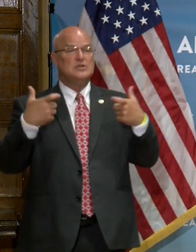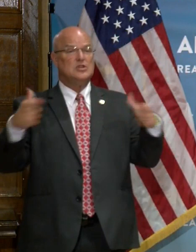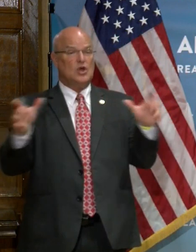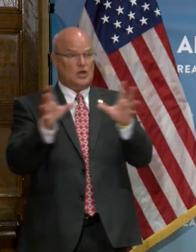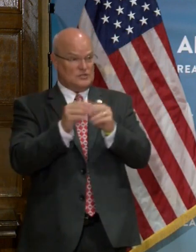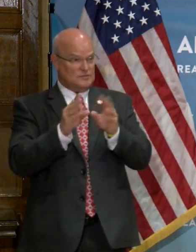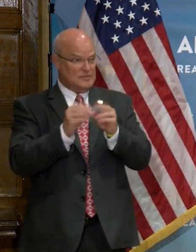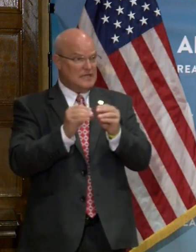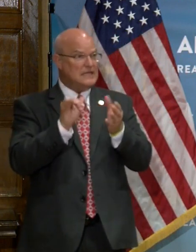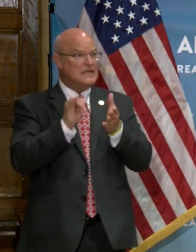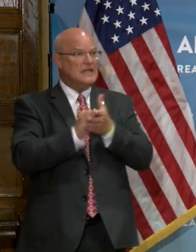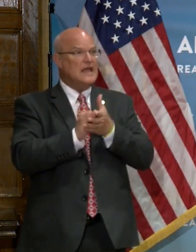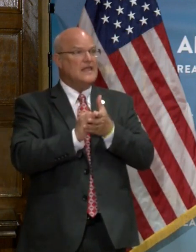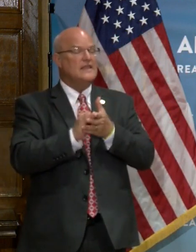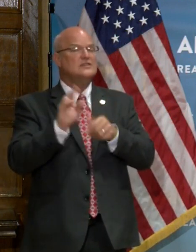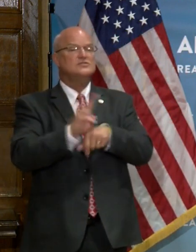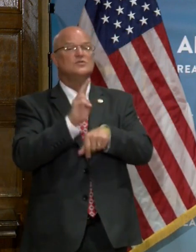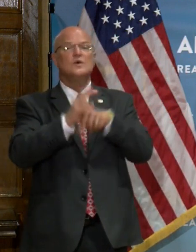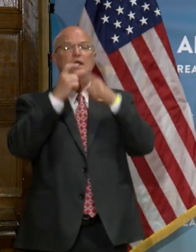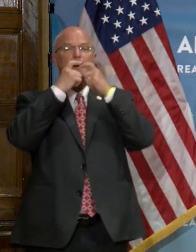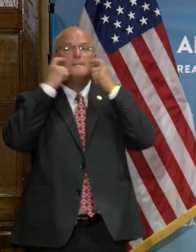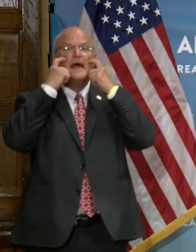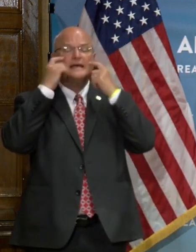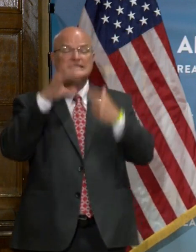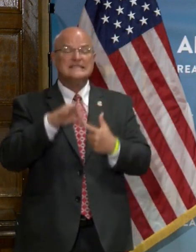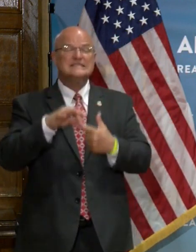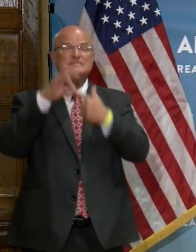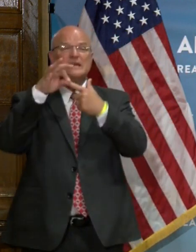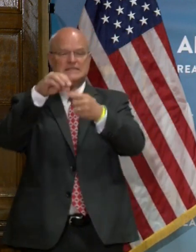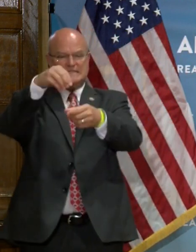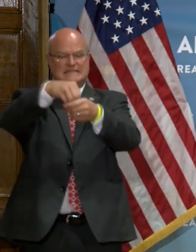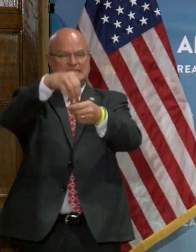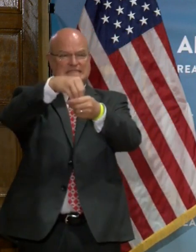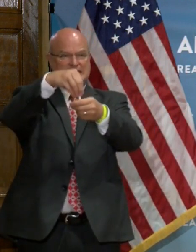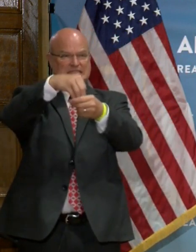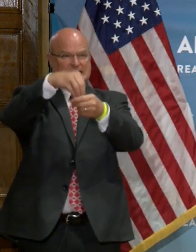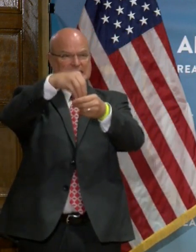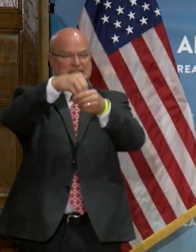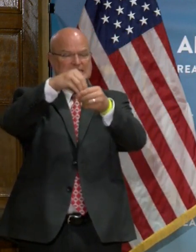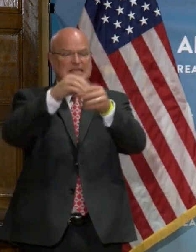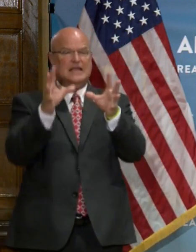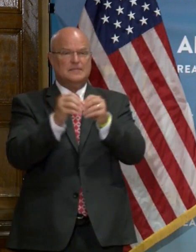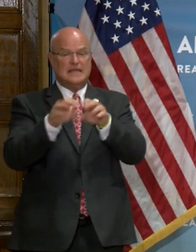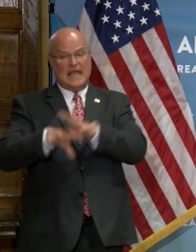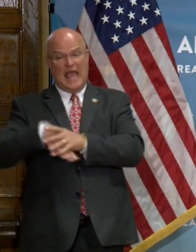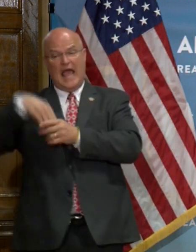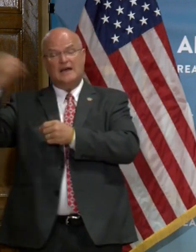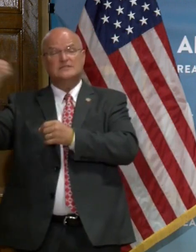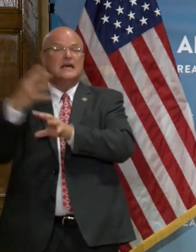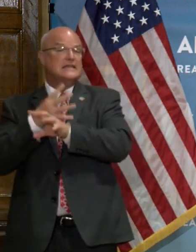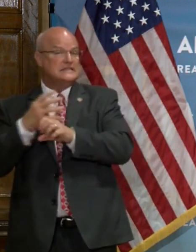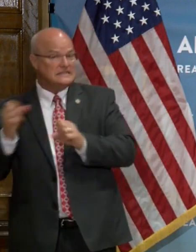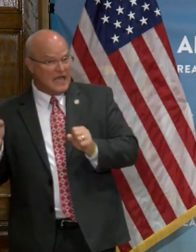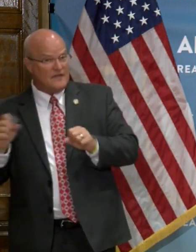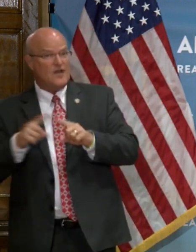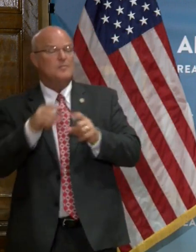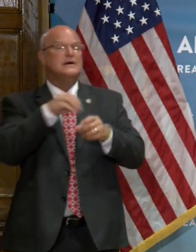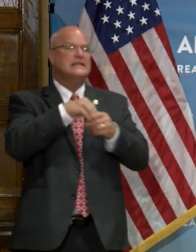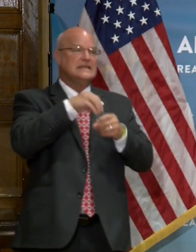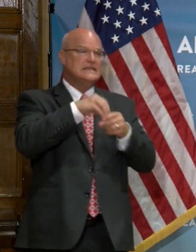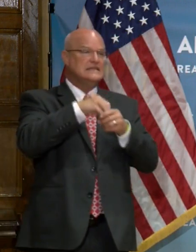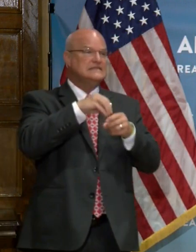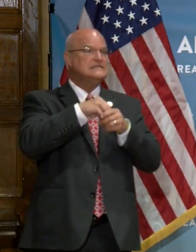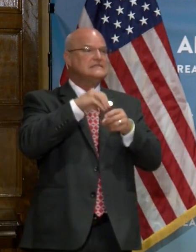venue that you wear a mask, especially if it's an inside venue. Outside is safer, but